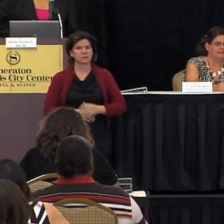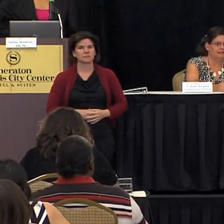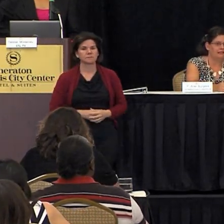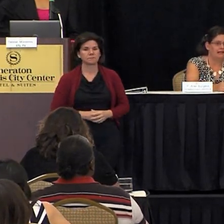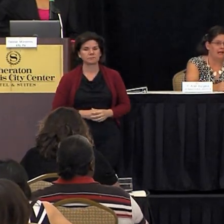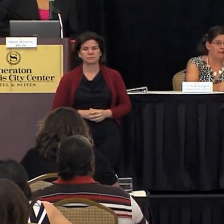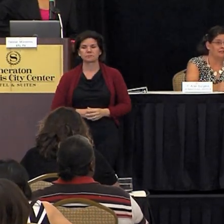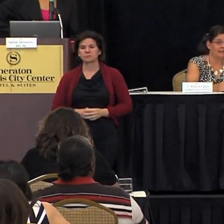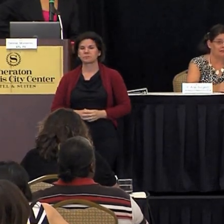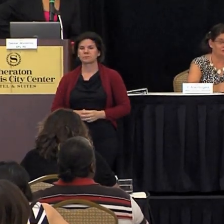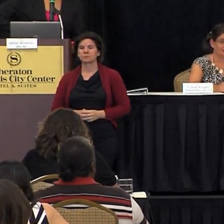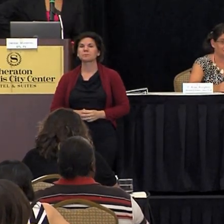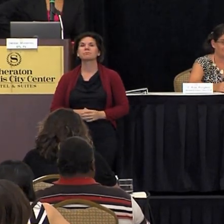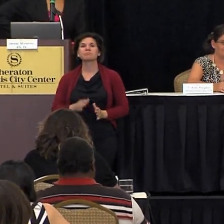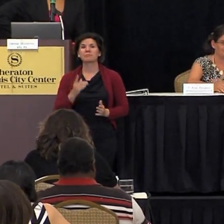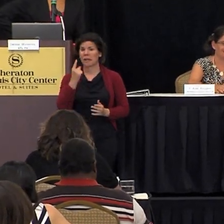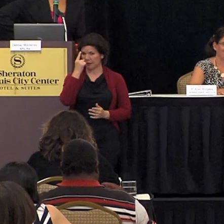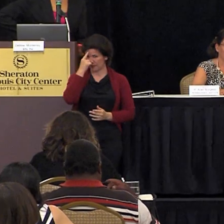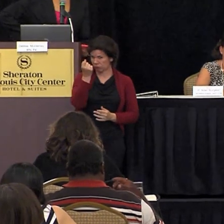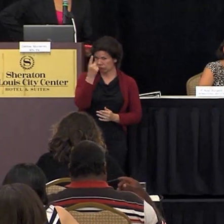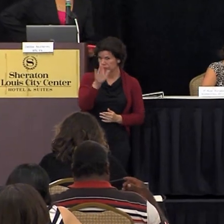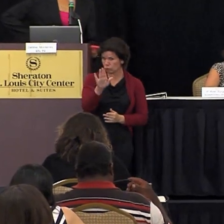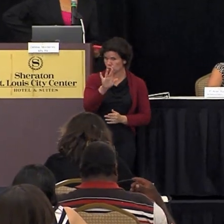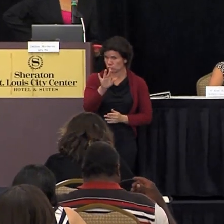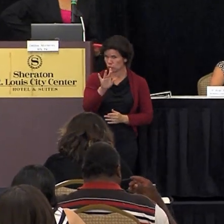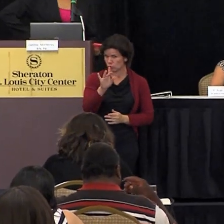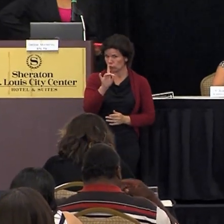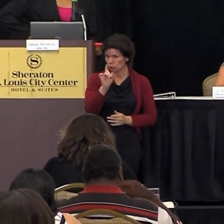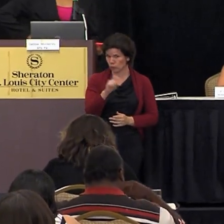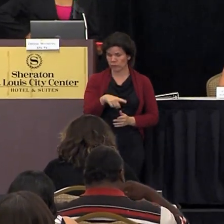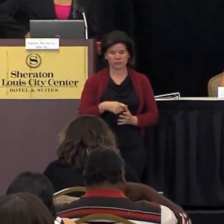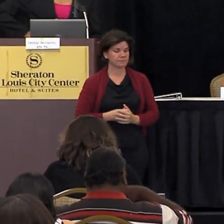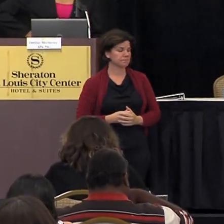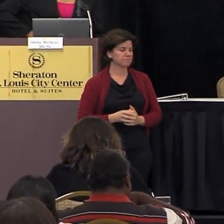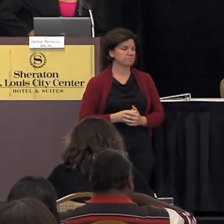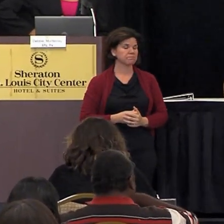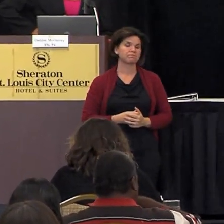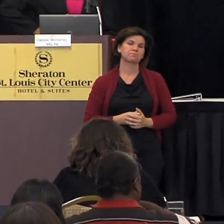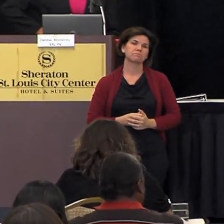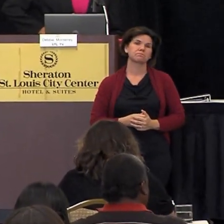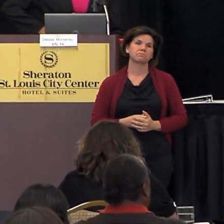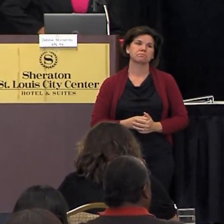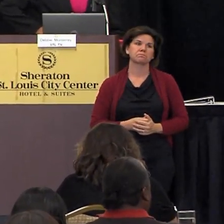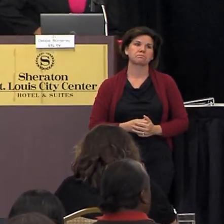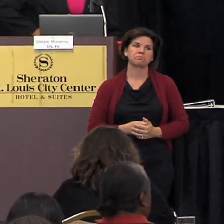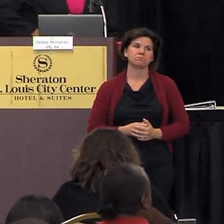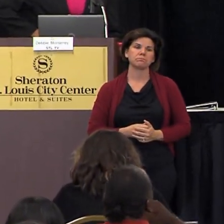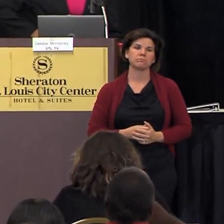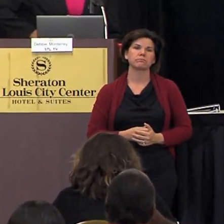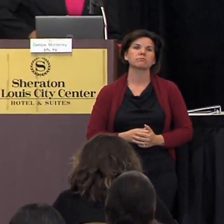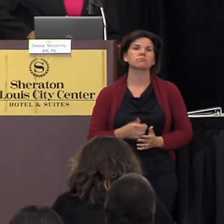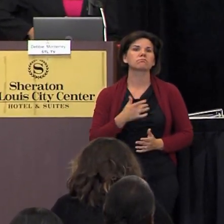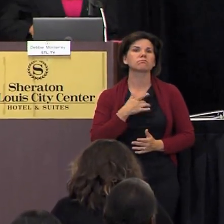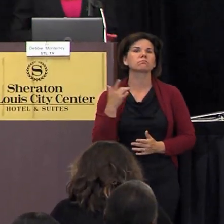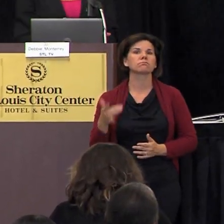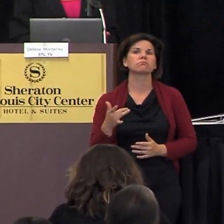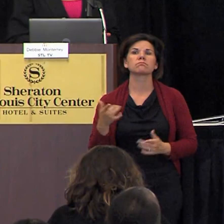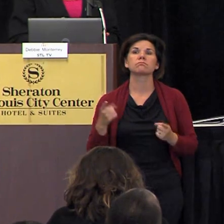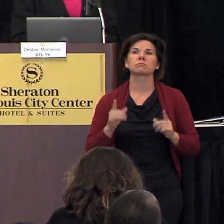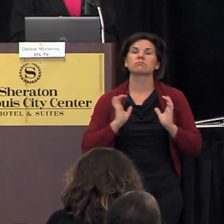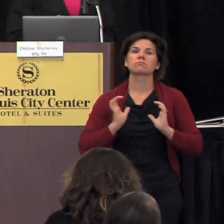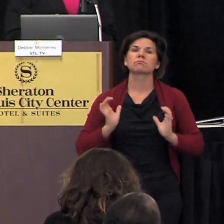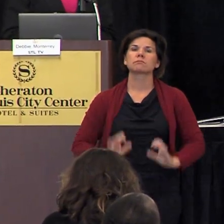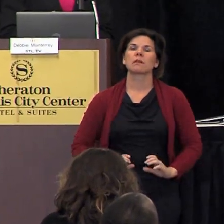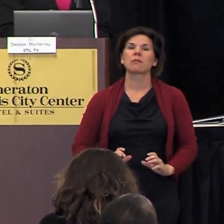um i think i understand the question you know i like to think that typically when a client